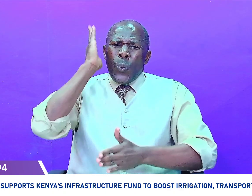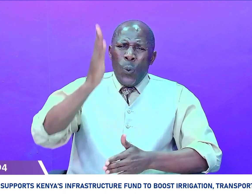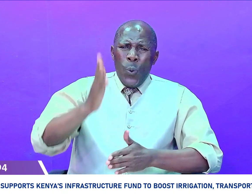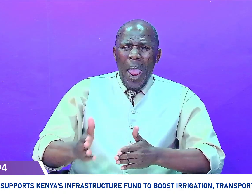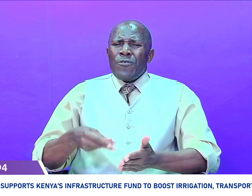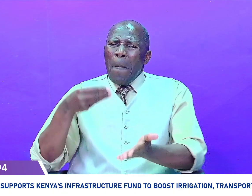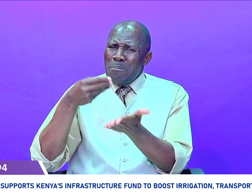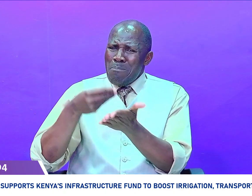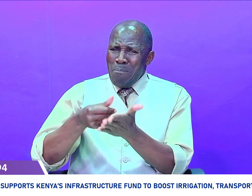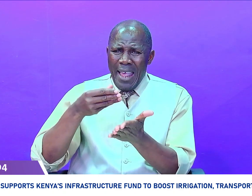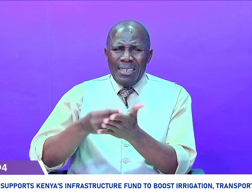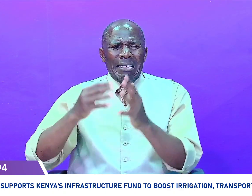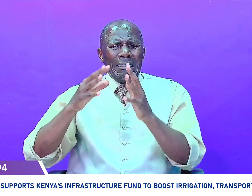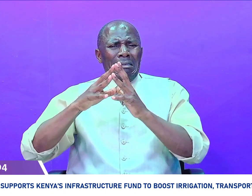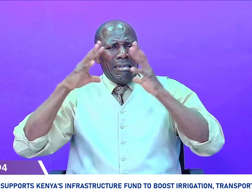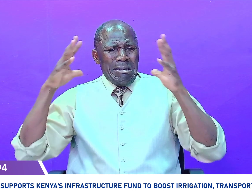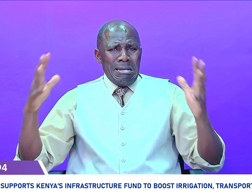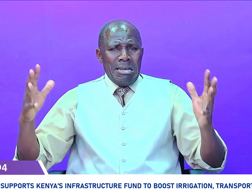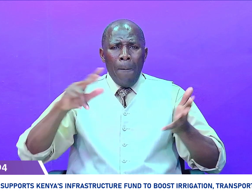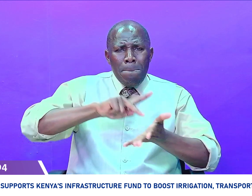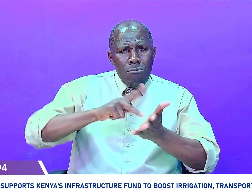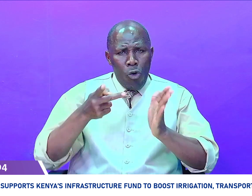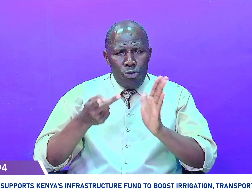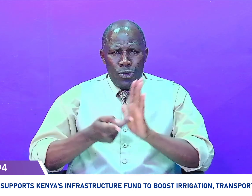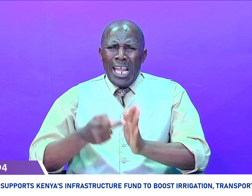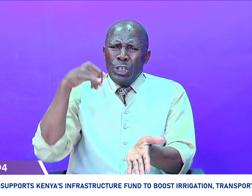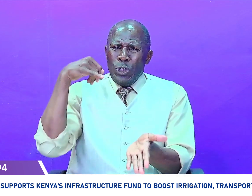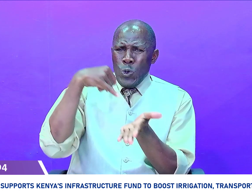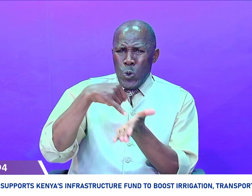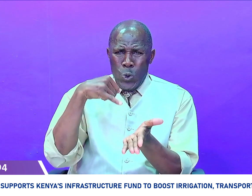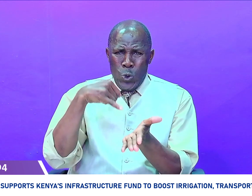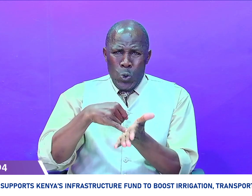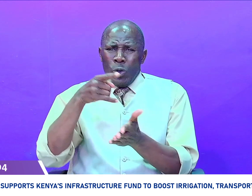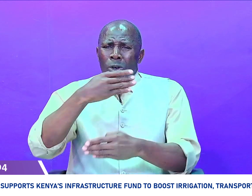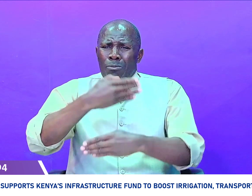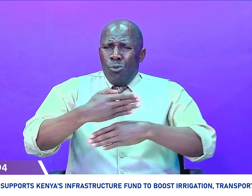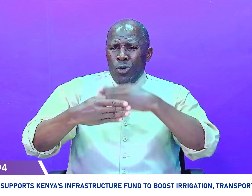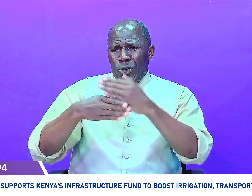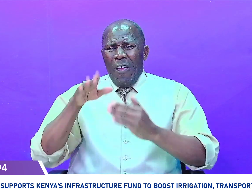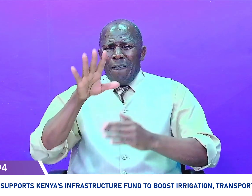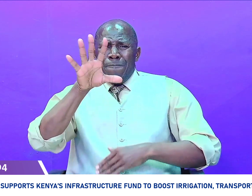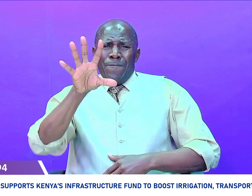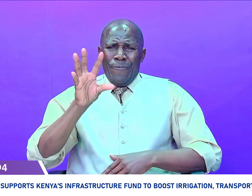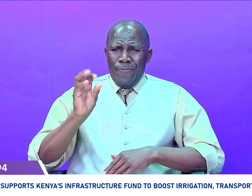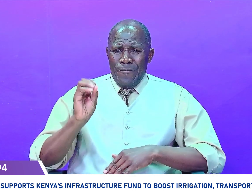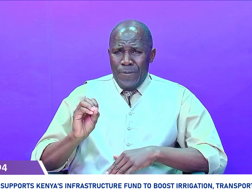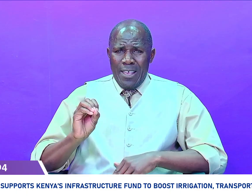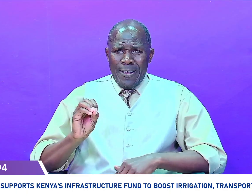The fund will finance major projects, including the construction of 50